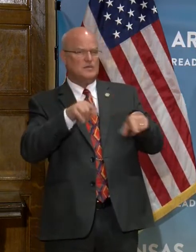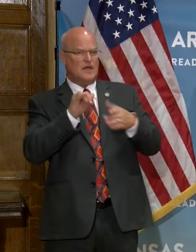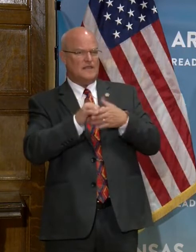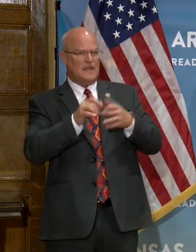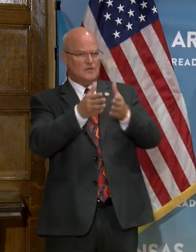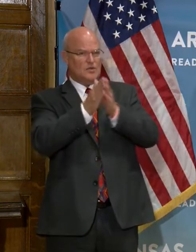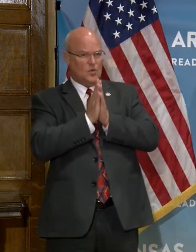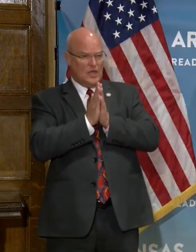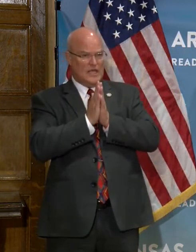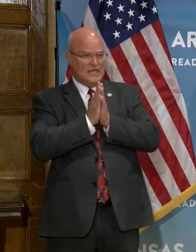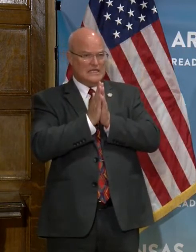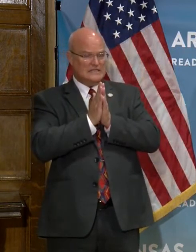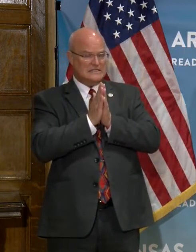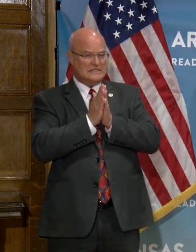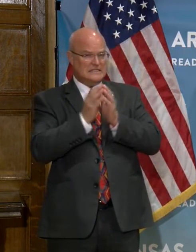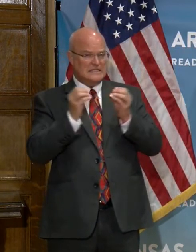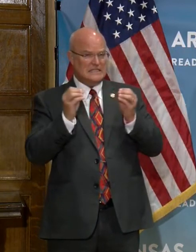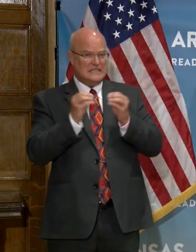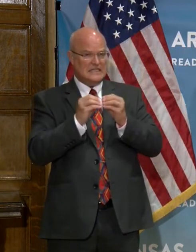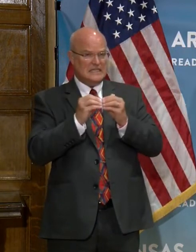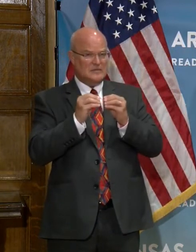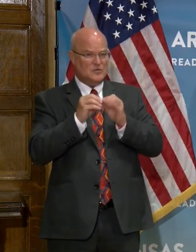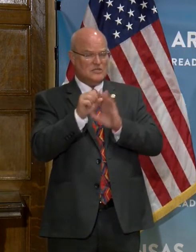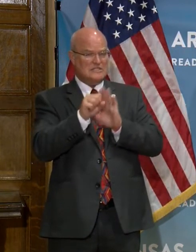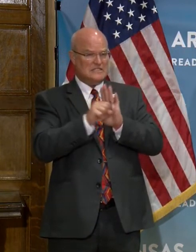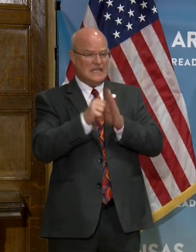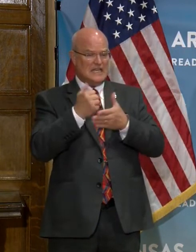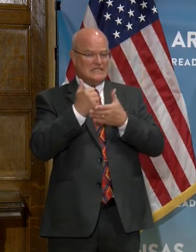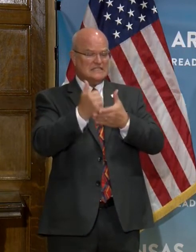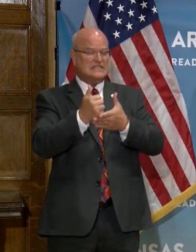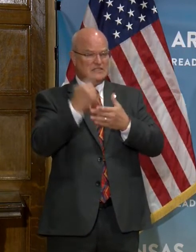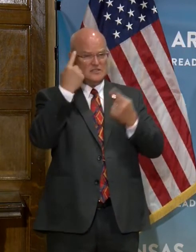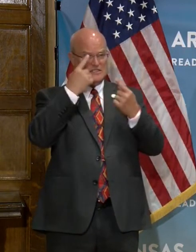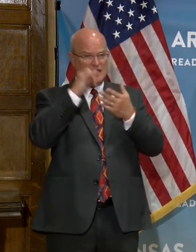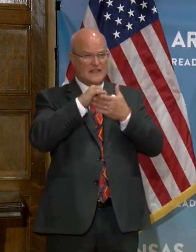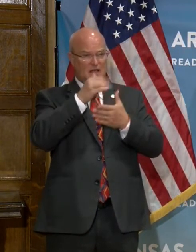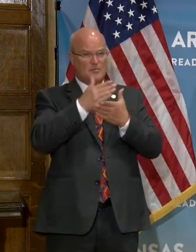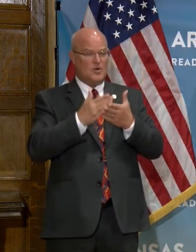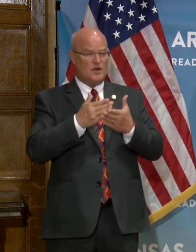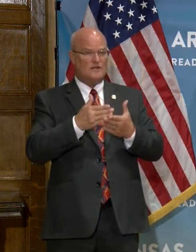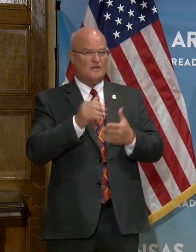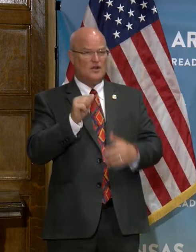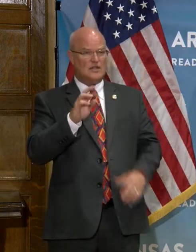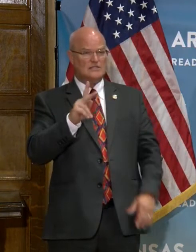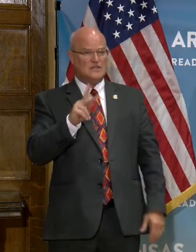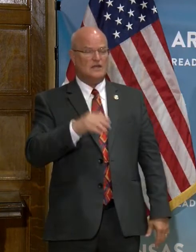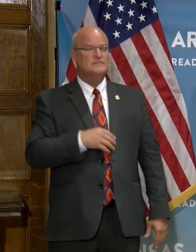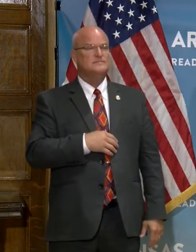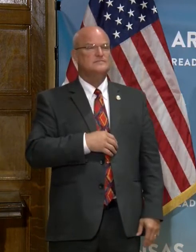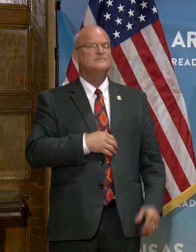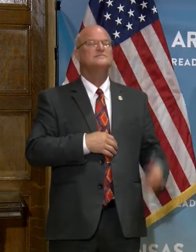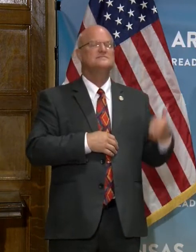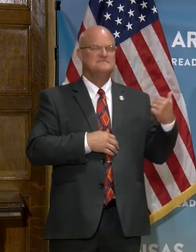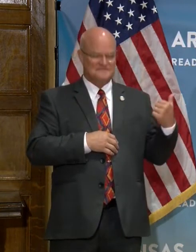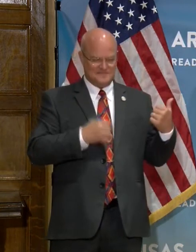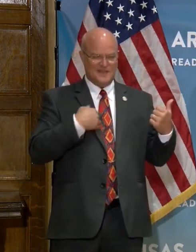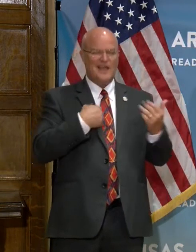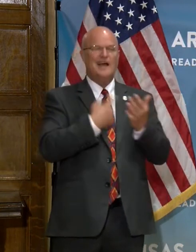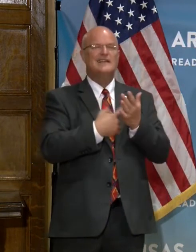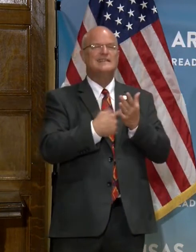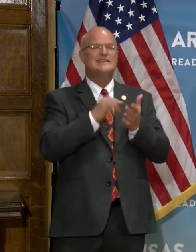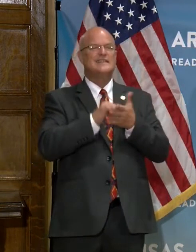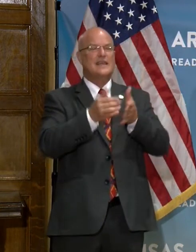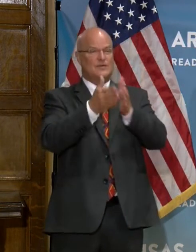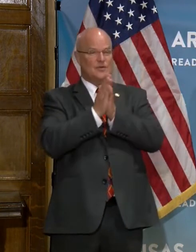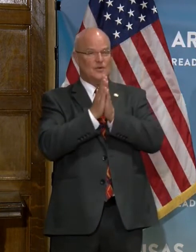that request, and is there any potential state assistance you all are considering for that part of Arkansas? I discussed